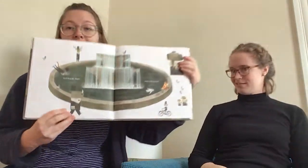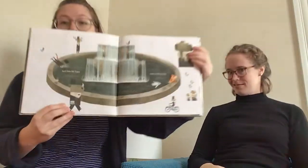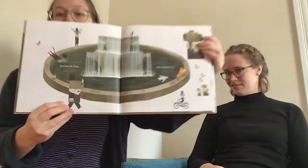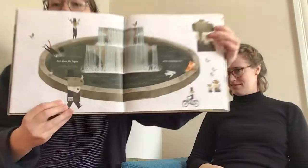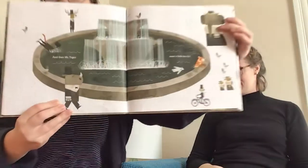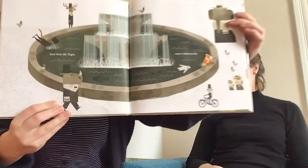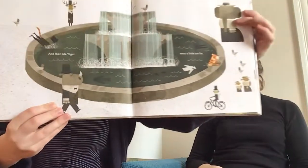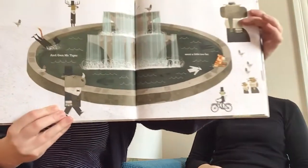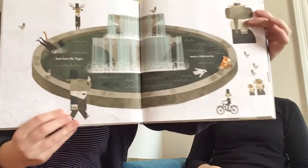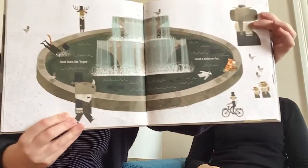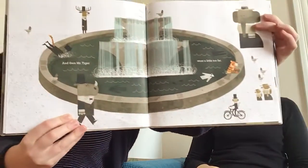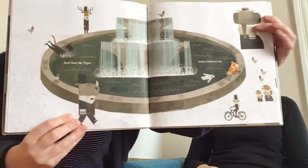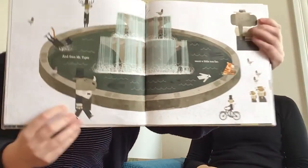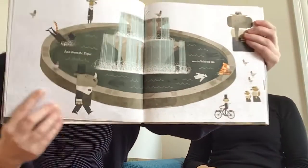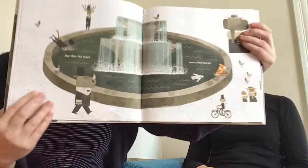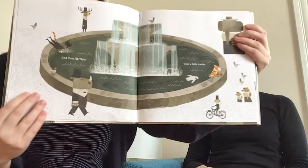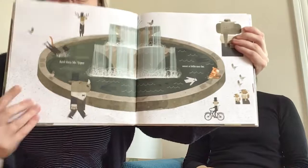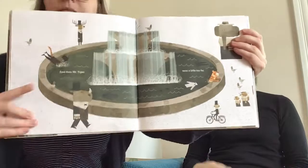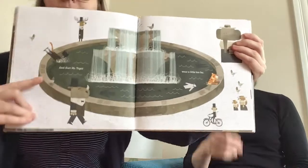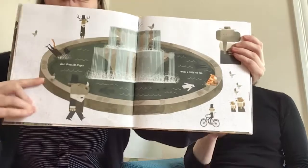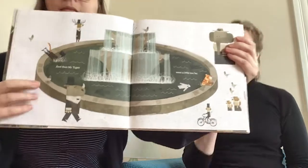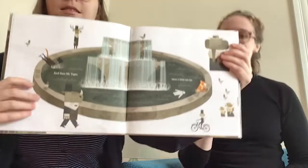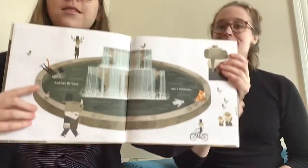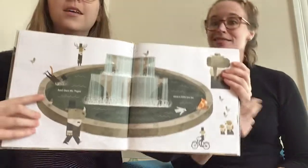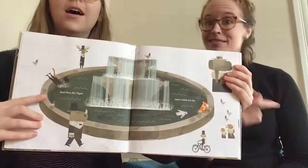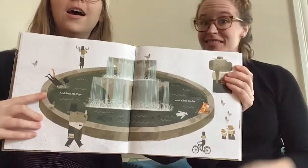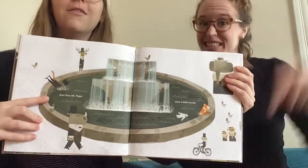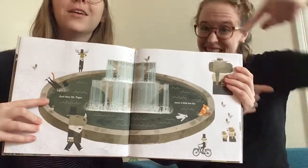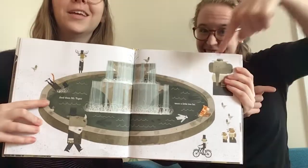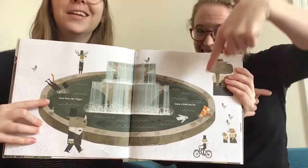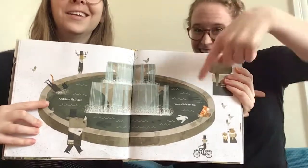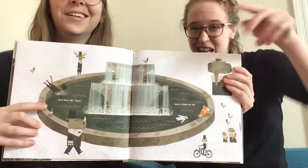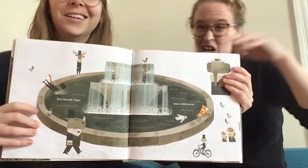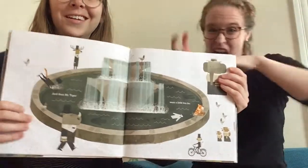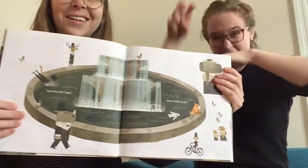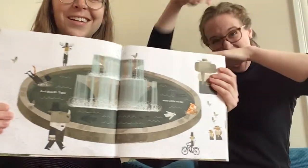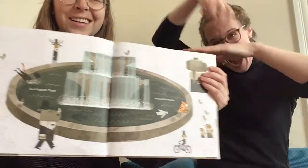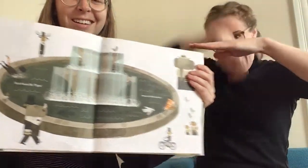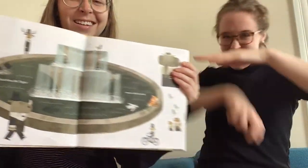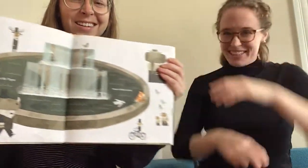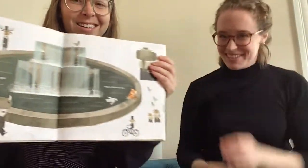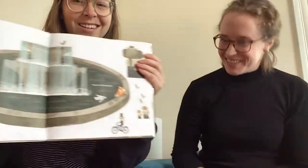There he is. You can see him diving in.